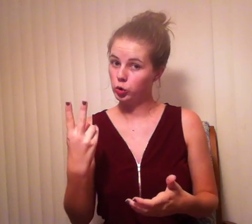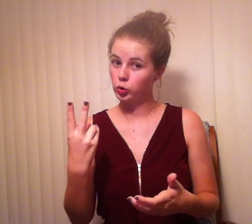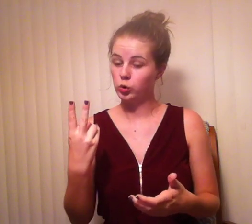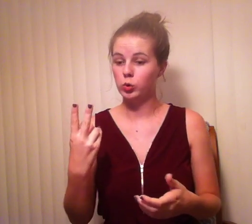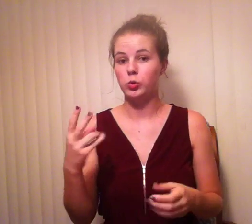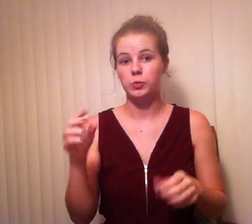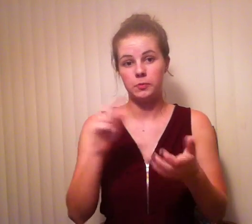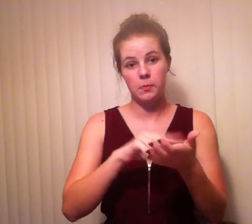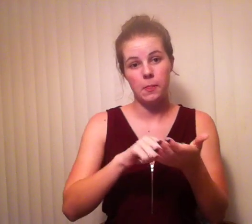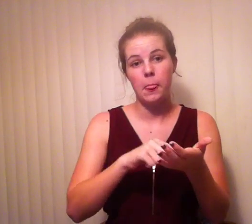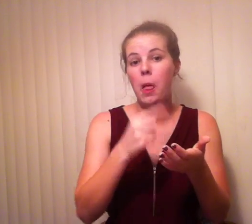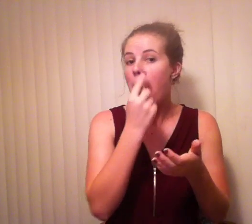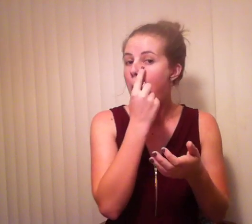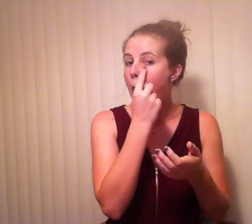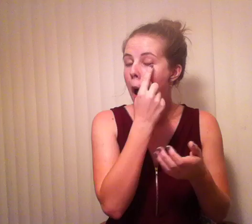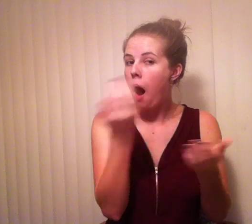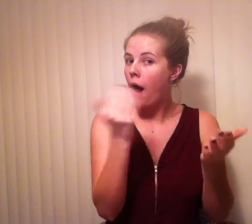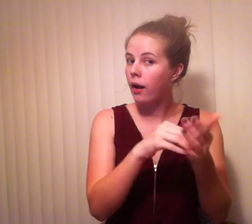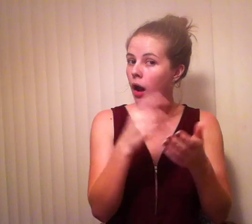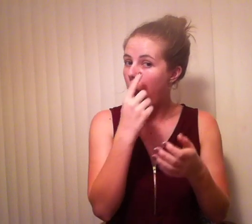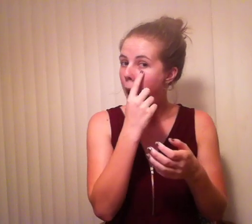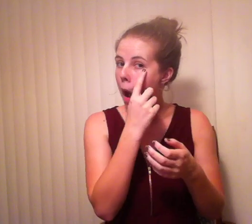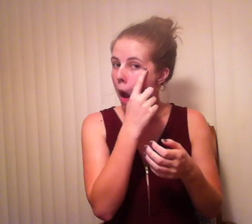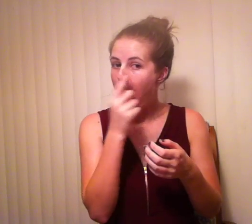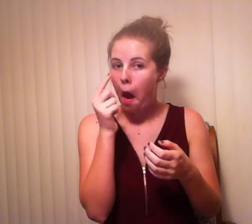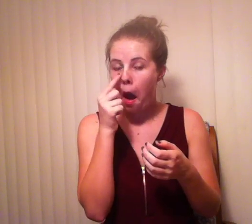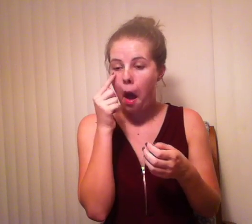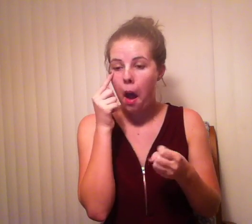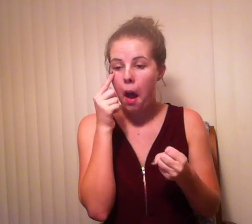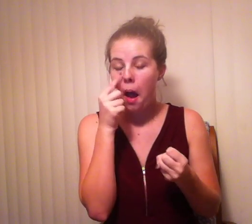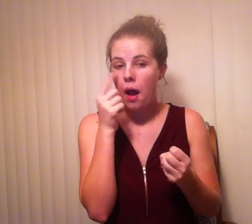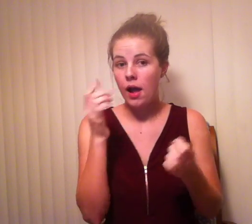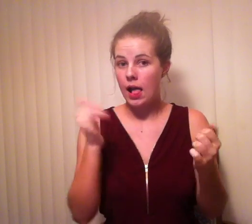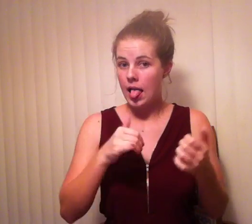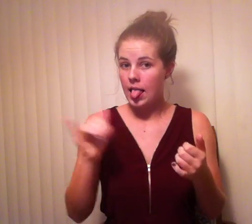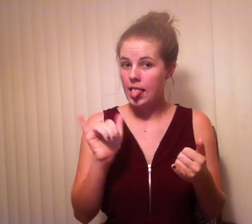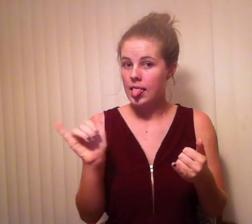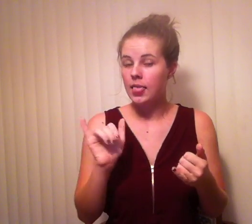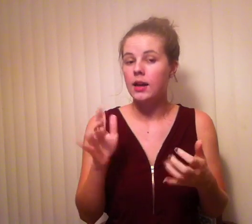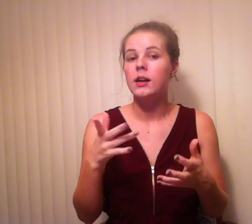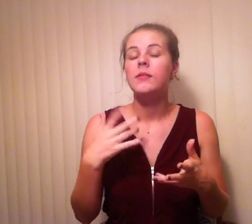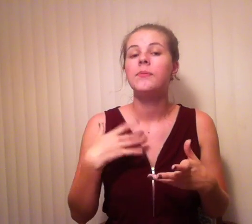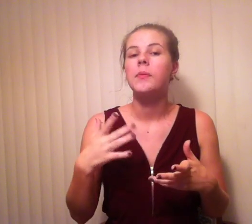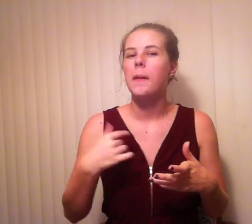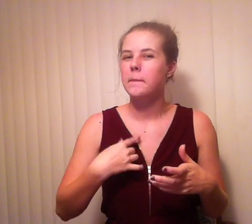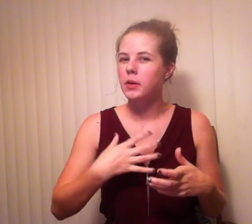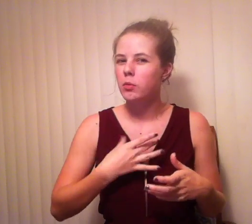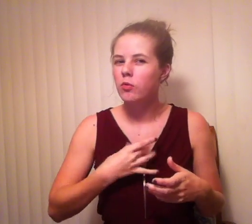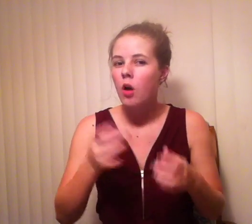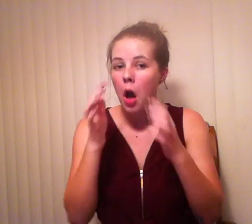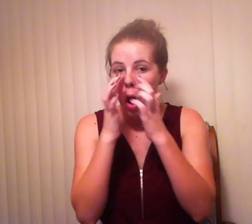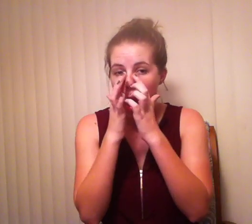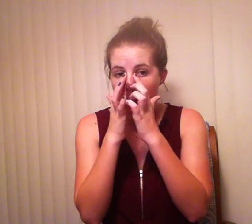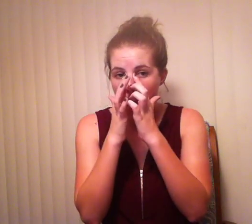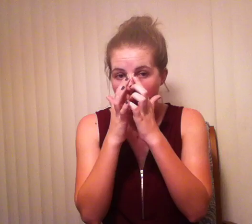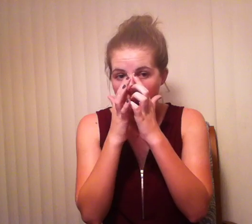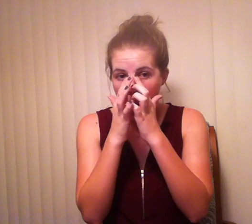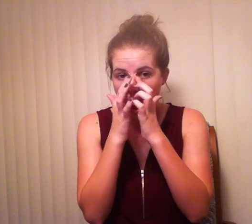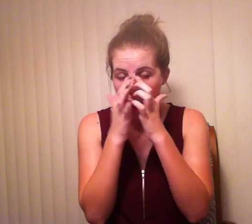to also apply the product right up into like the sides of the nose here, because I find it gets very dark around here. So getting